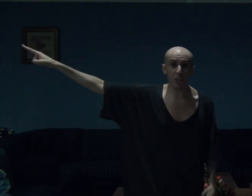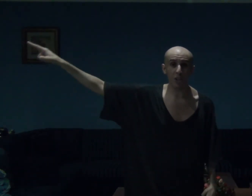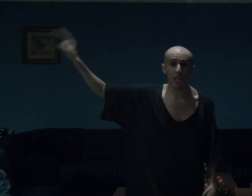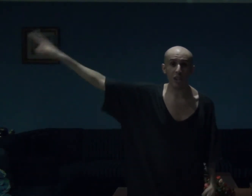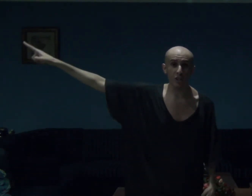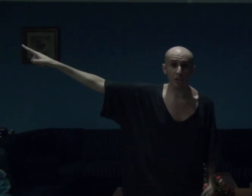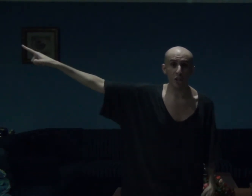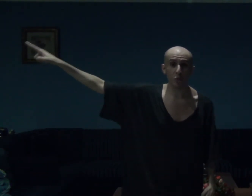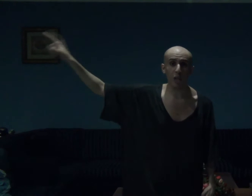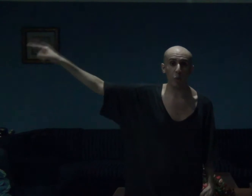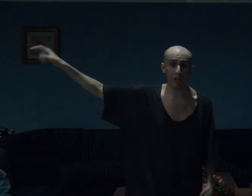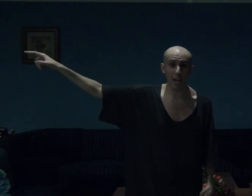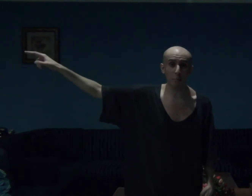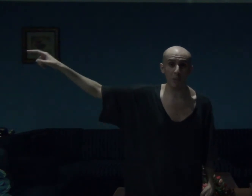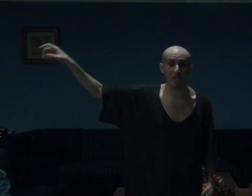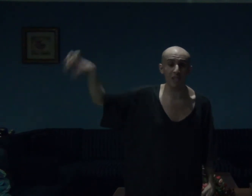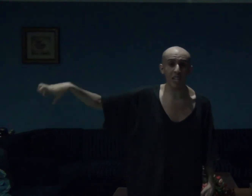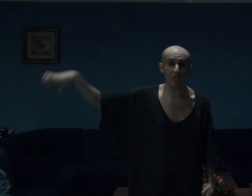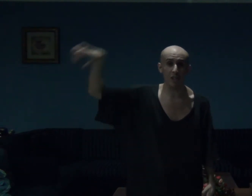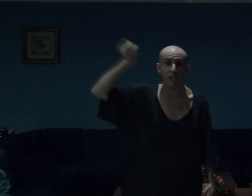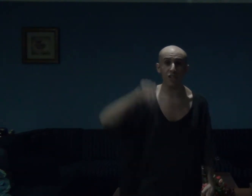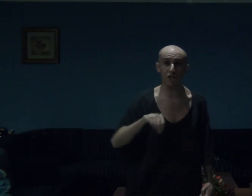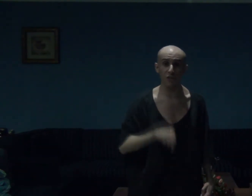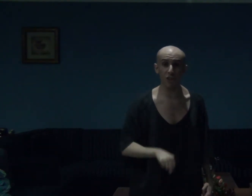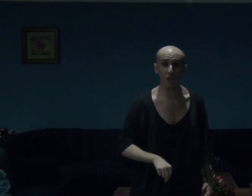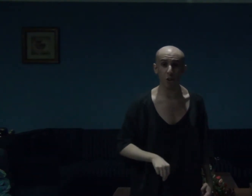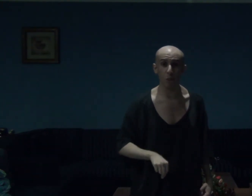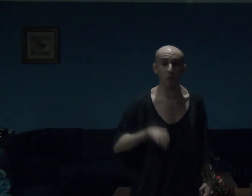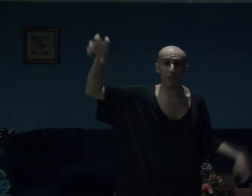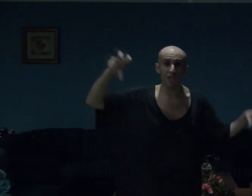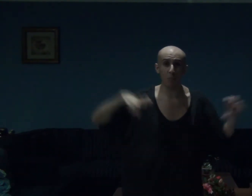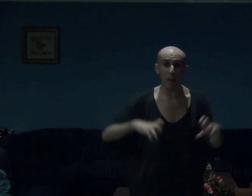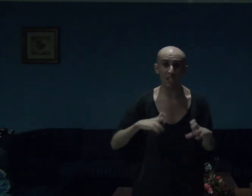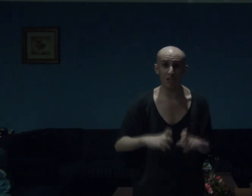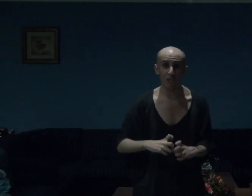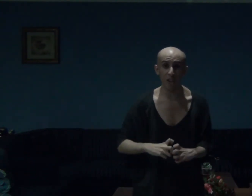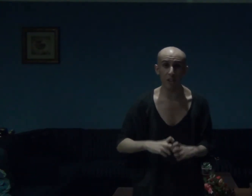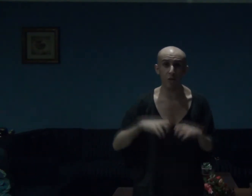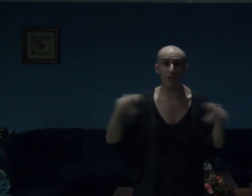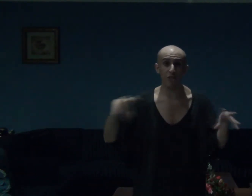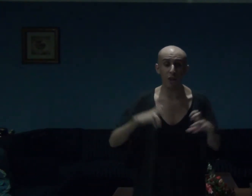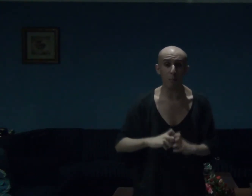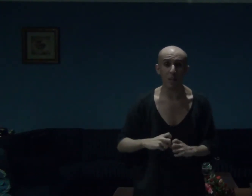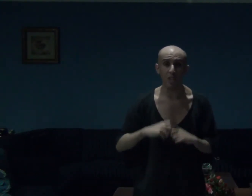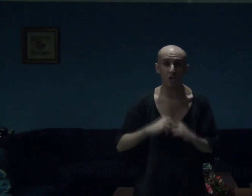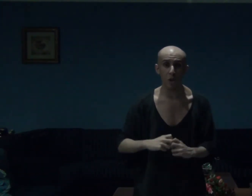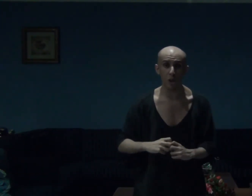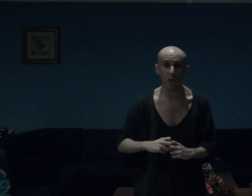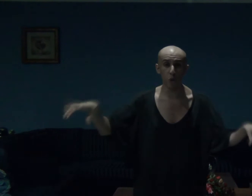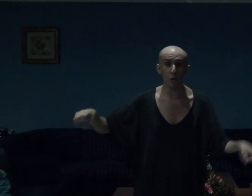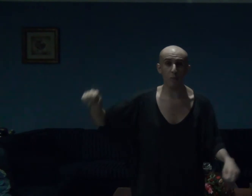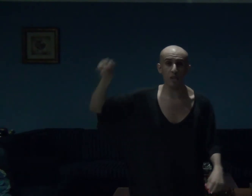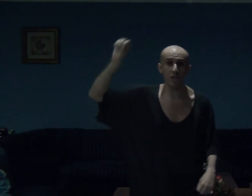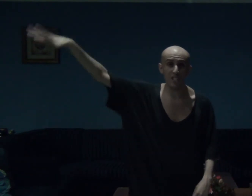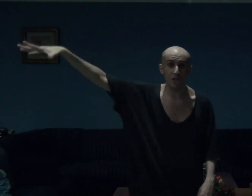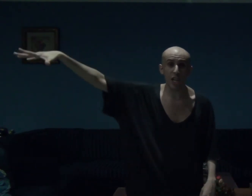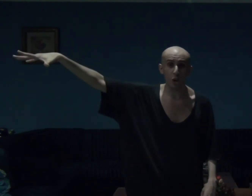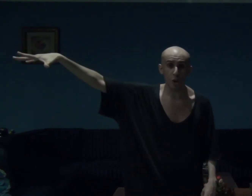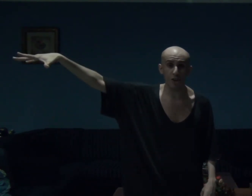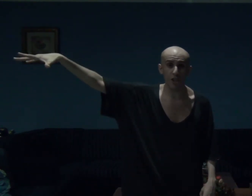especially considering what happens later in this volume with this massive herd of zombies, or roamers as they call them.